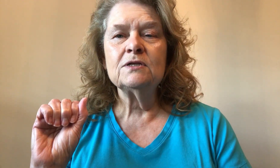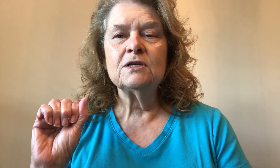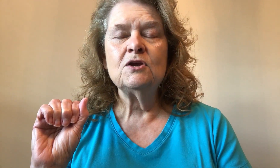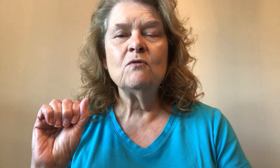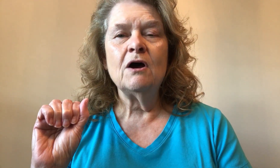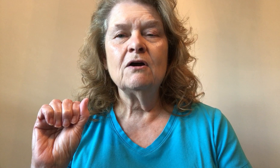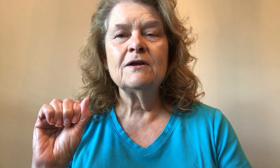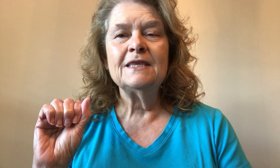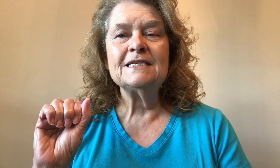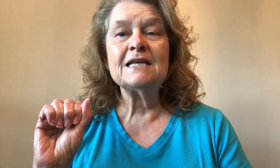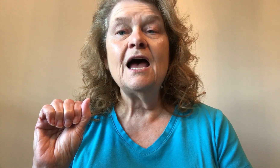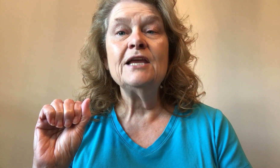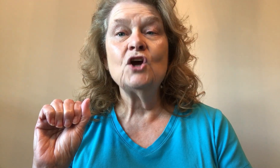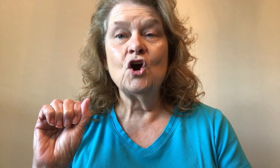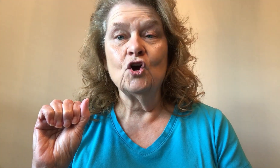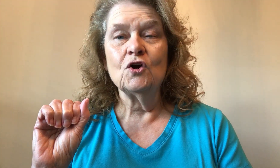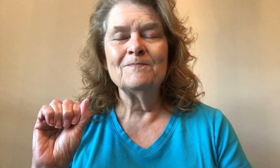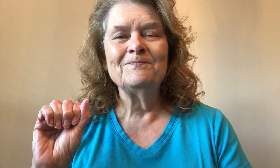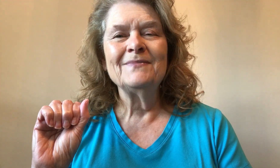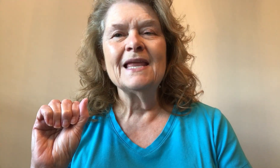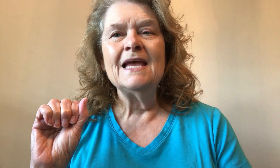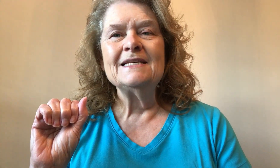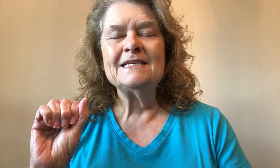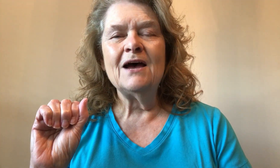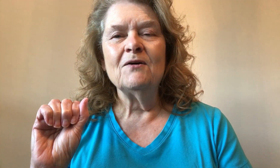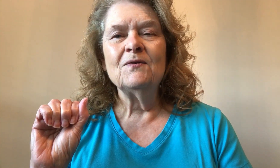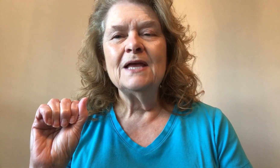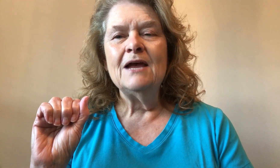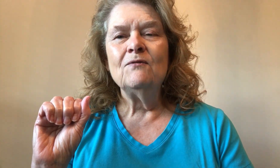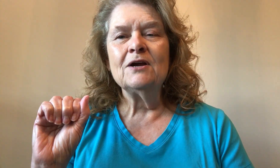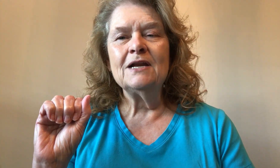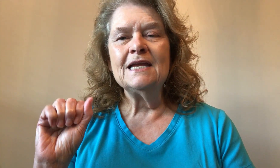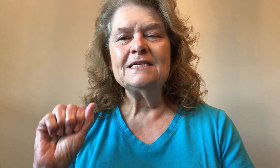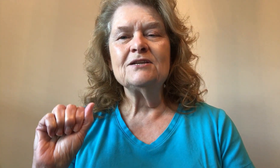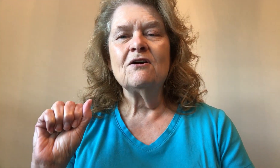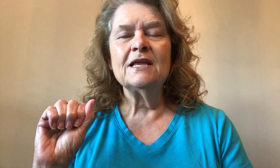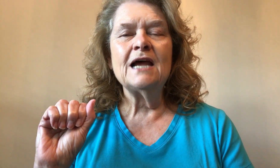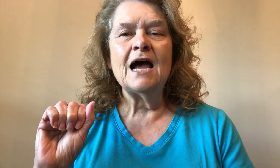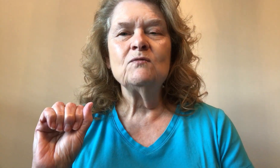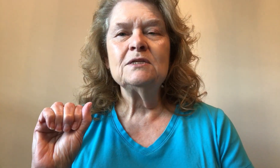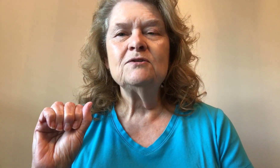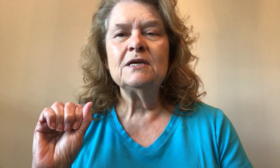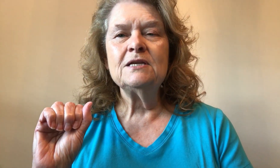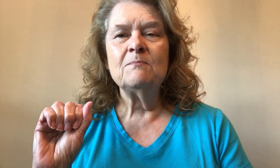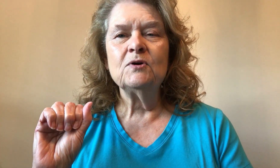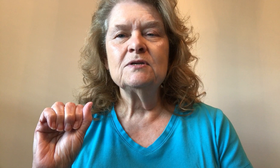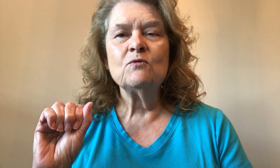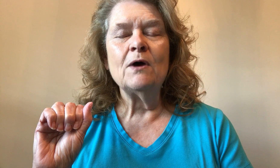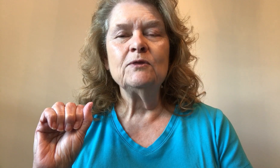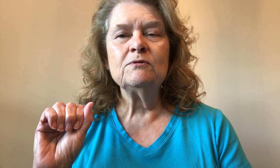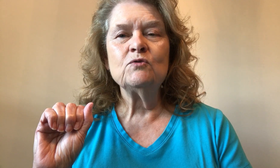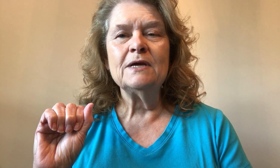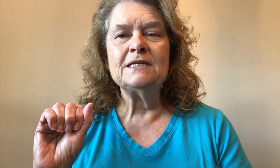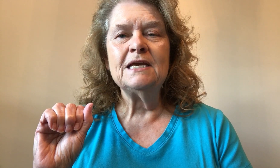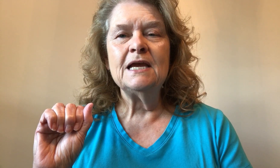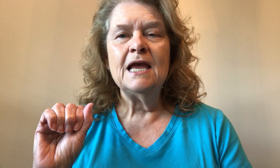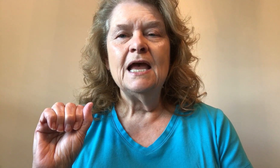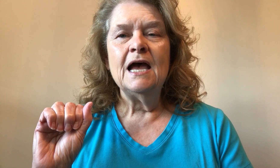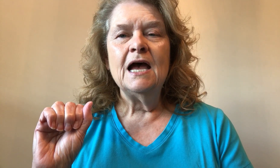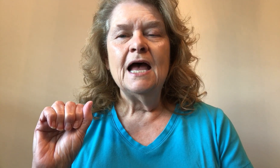you are the signer. So we're going to get started. I will do the numbers 1 through 20, and